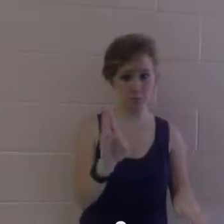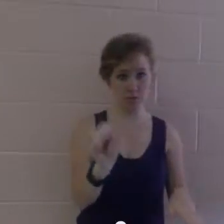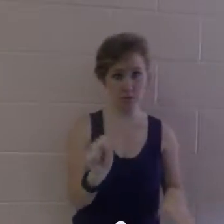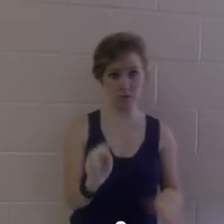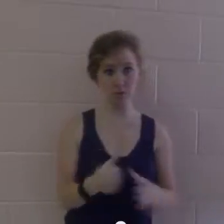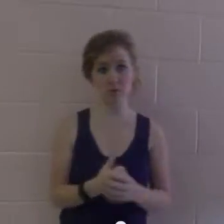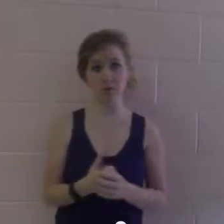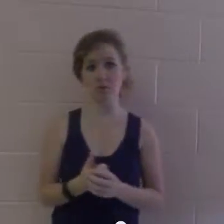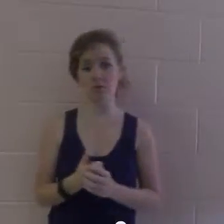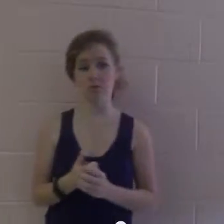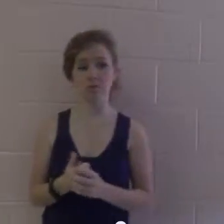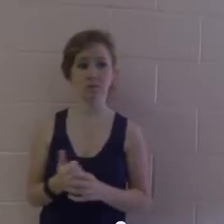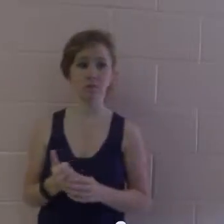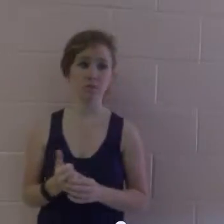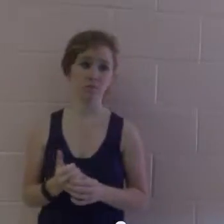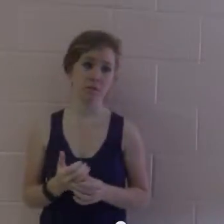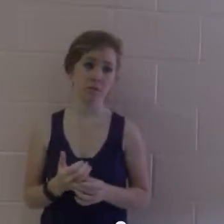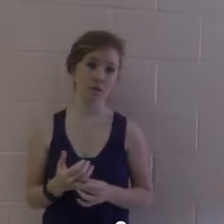They need to be careful